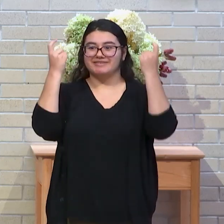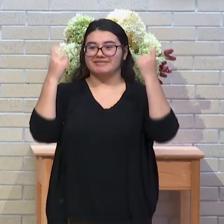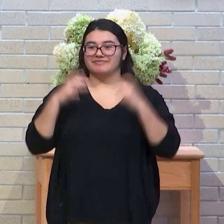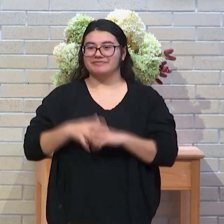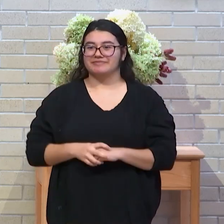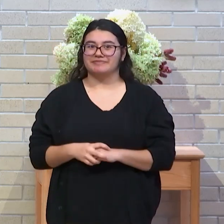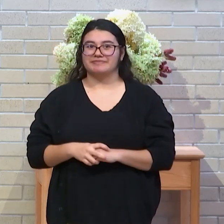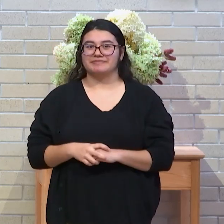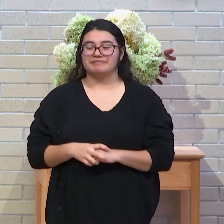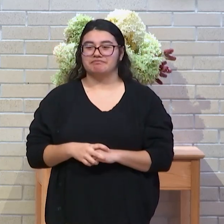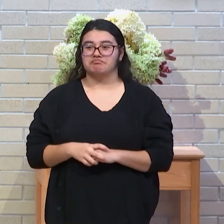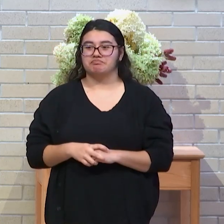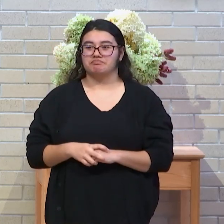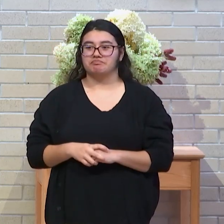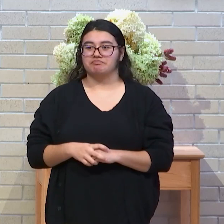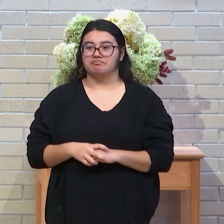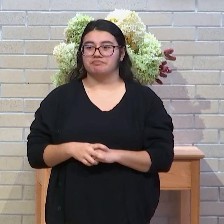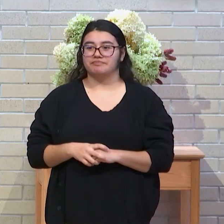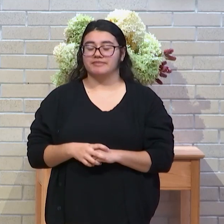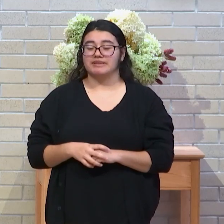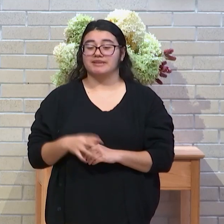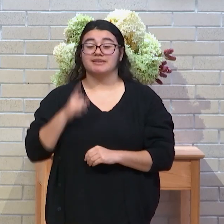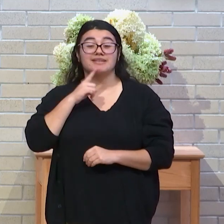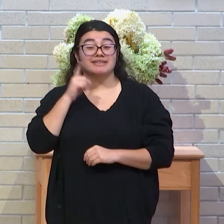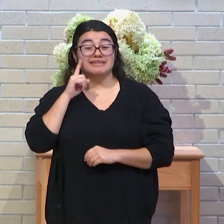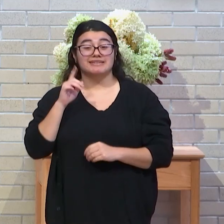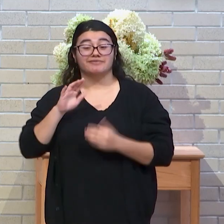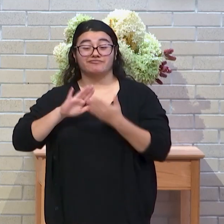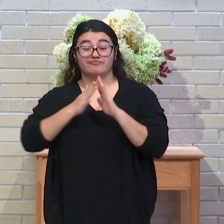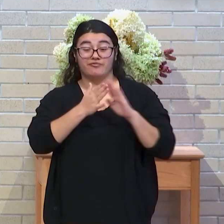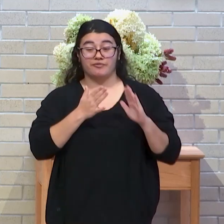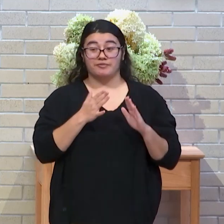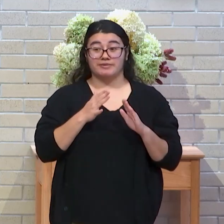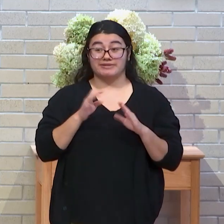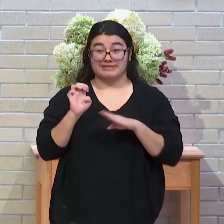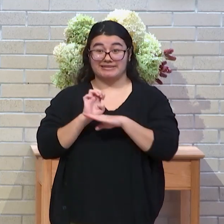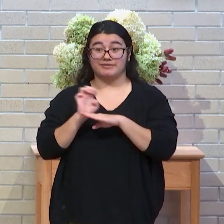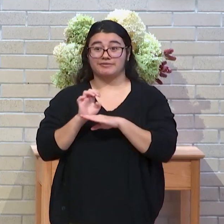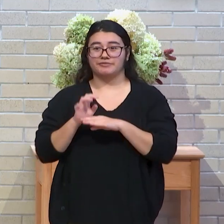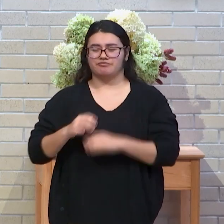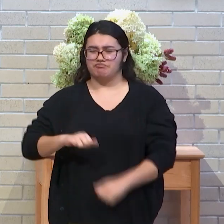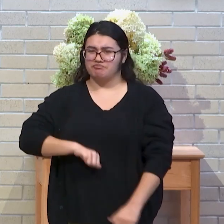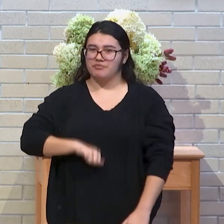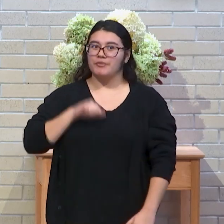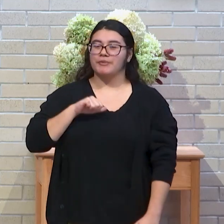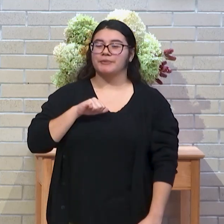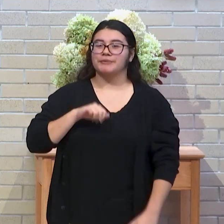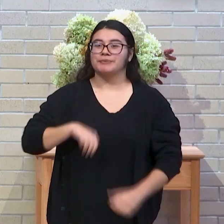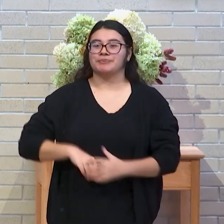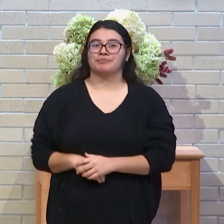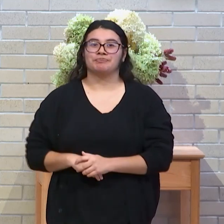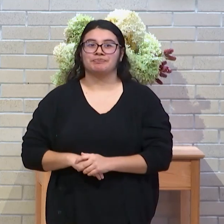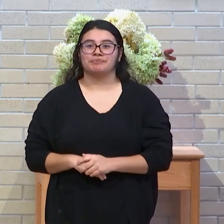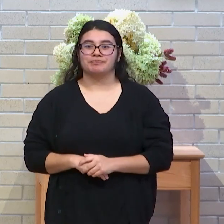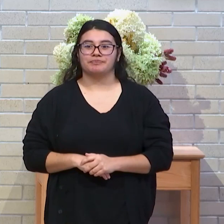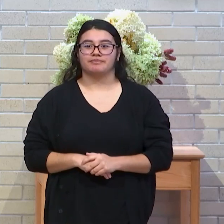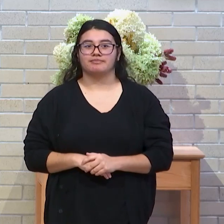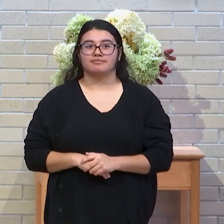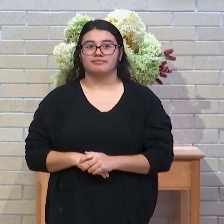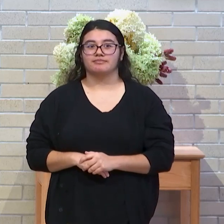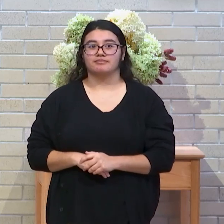for everyone in the deaf community. So now everyone has access to the Bible. And it's universal, so anyone in the world can go see it.